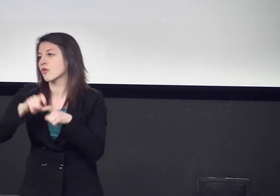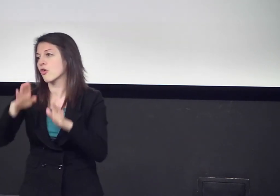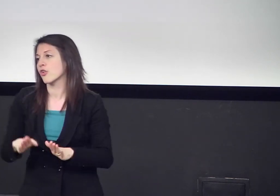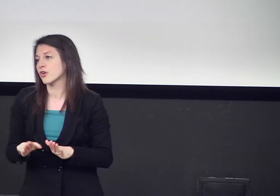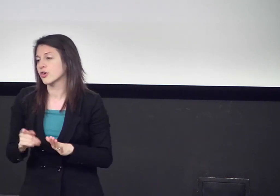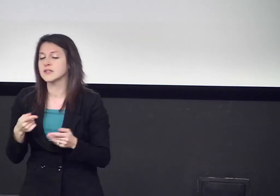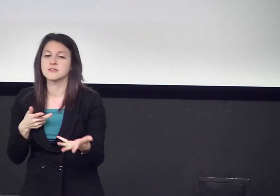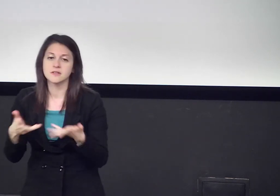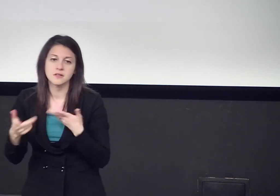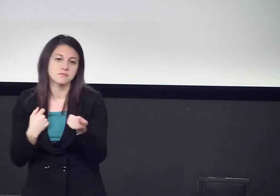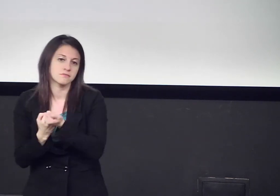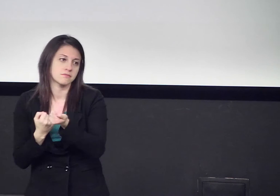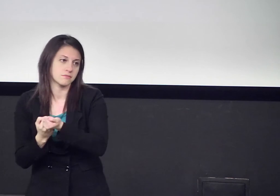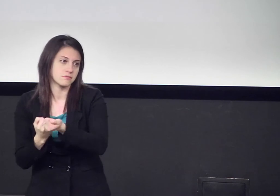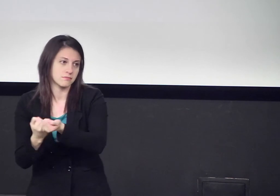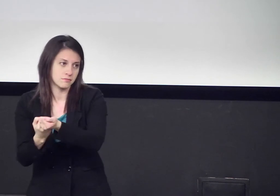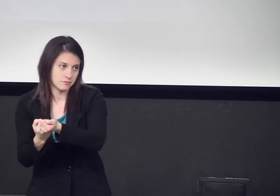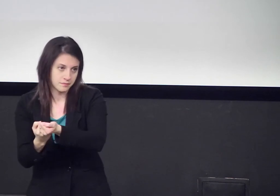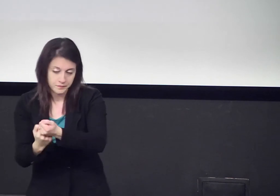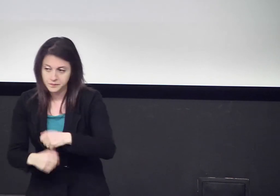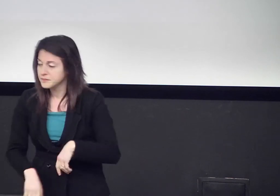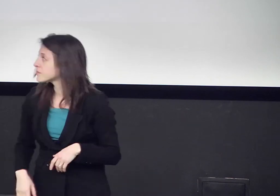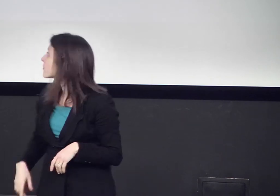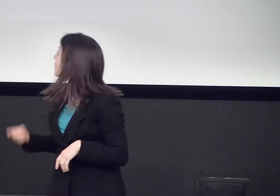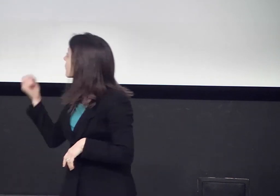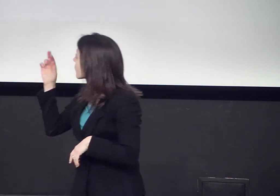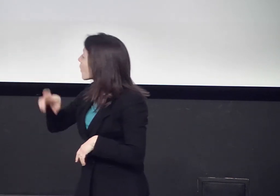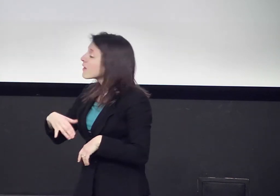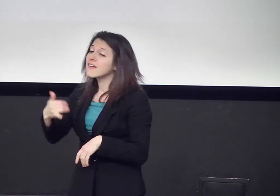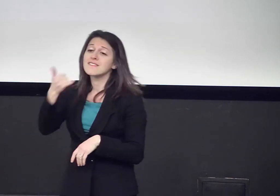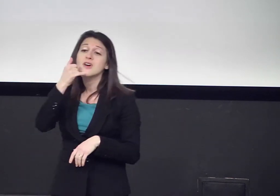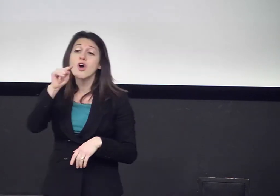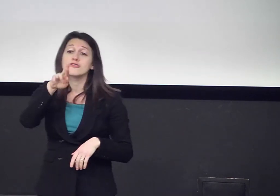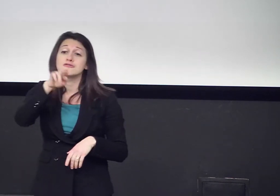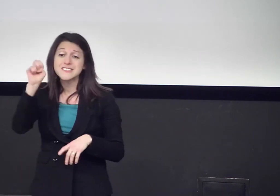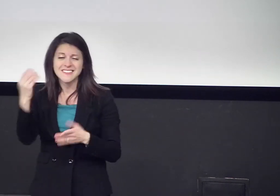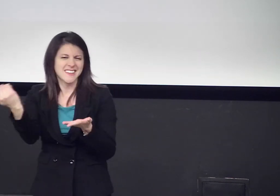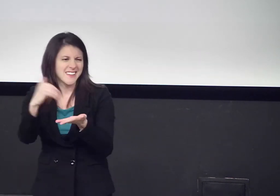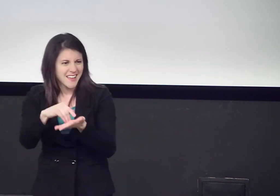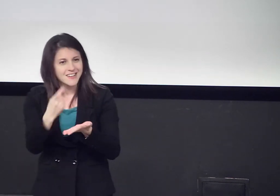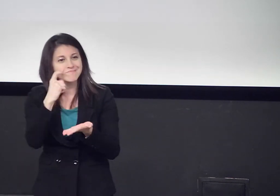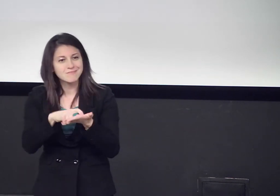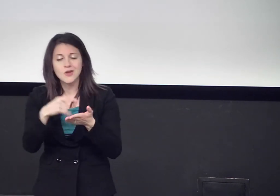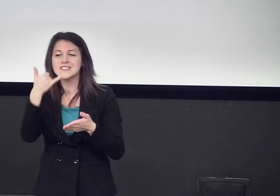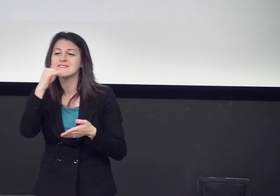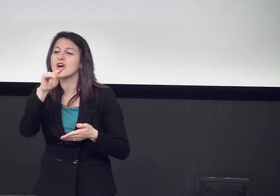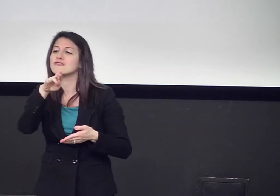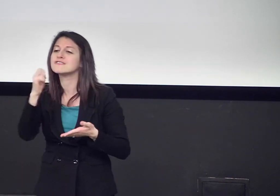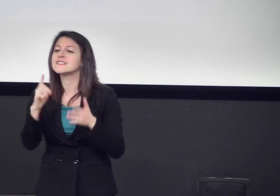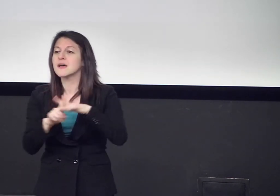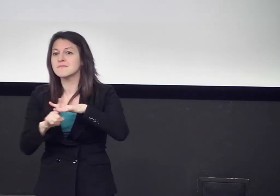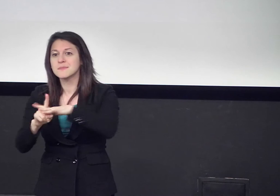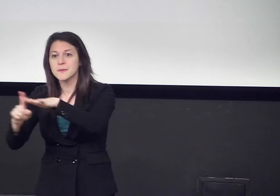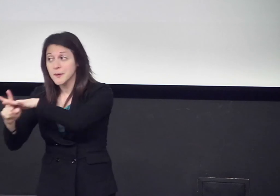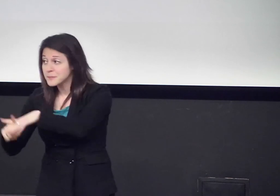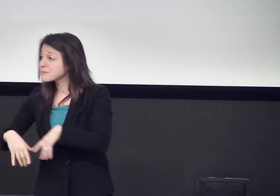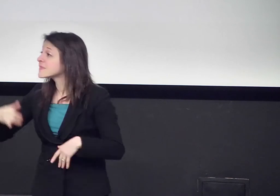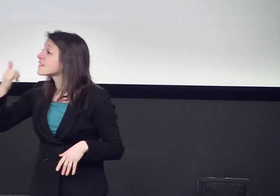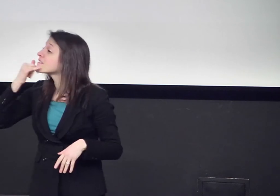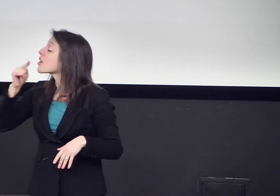change how they respond to that caller to provide support and to empathize with them. And again, using the example of the phone tree, it seemed that that came